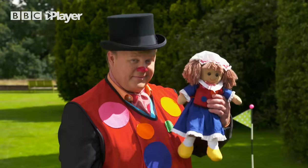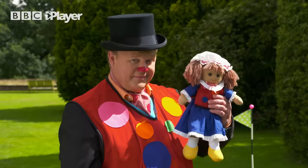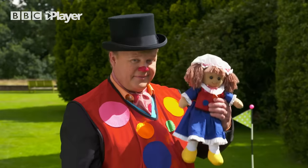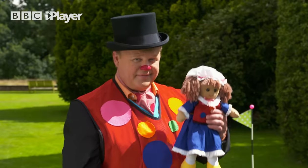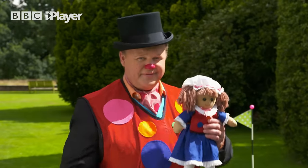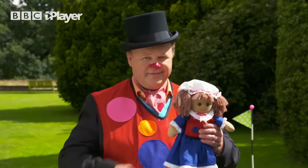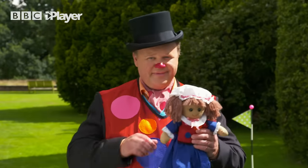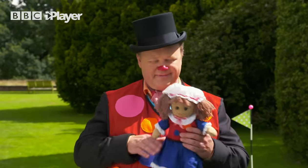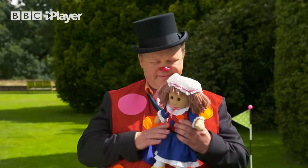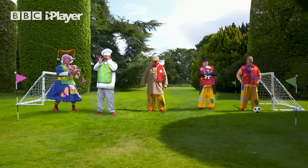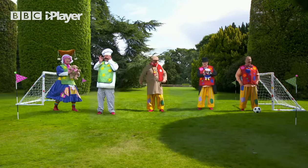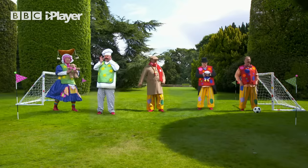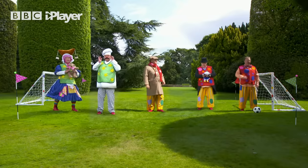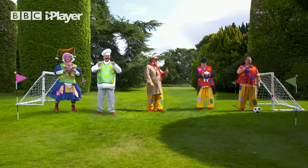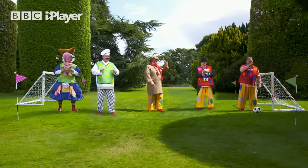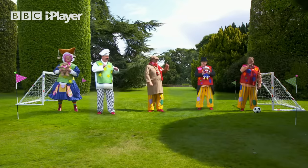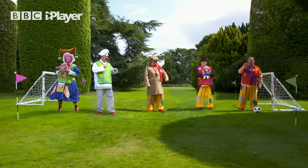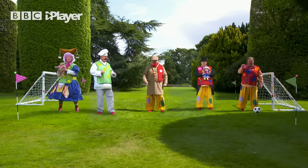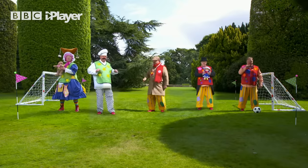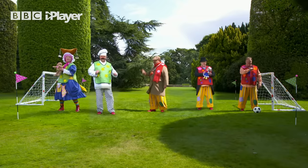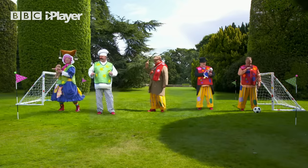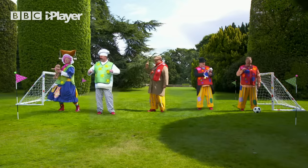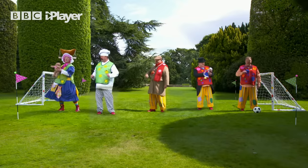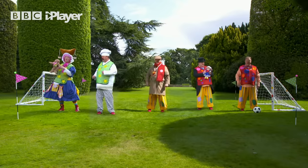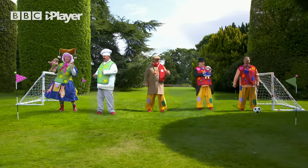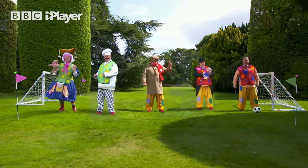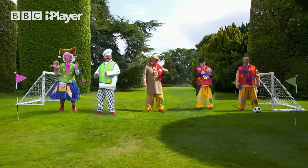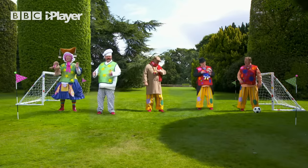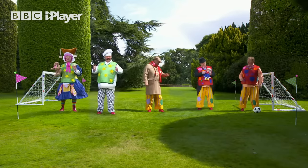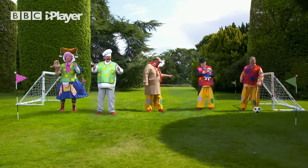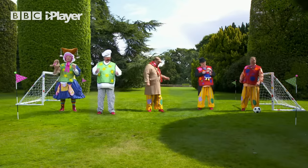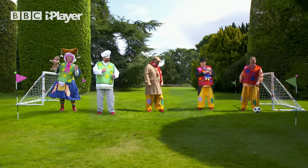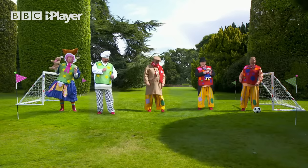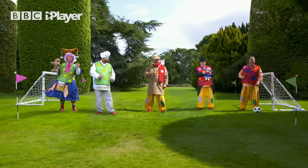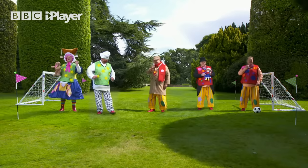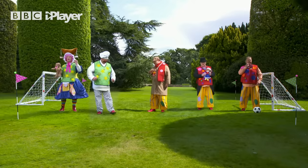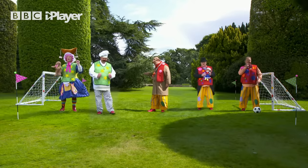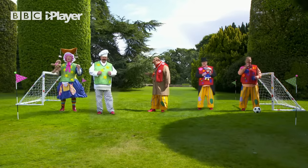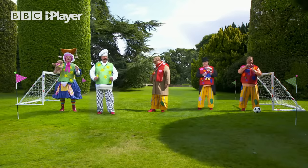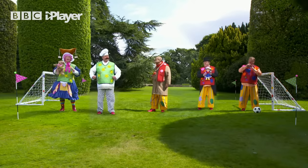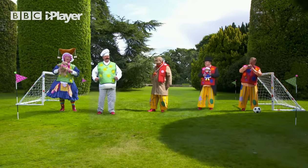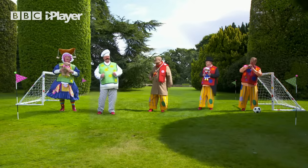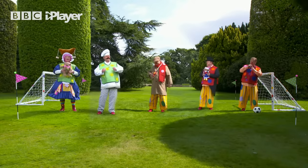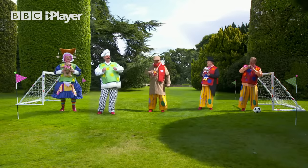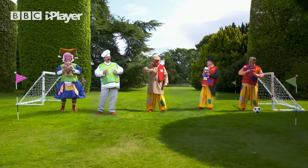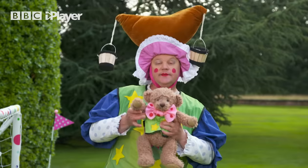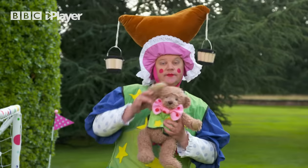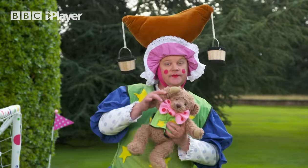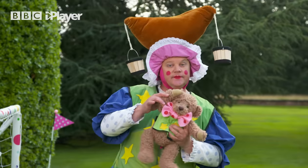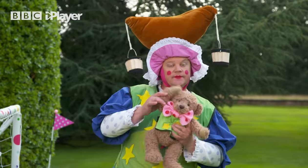Dolly. We are the Spots. then there's Aunt Polly,